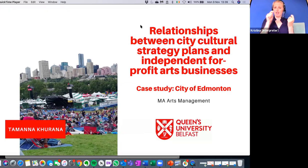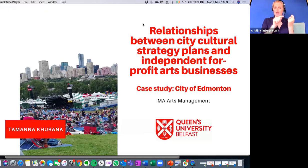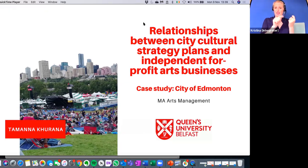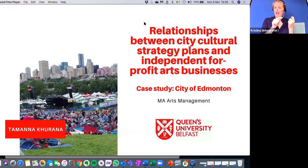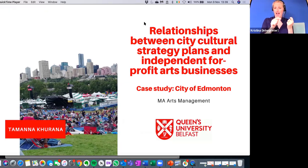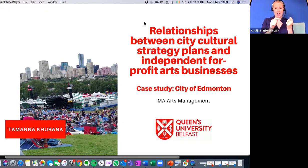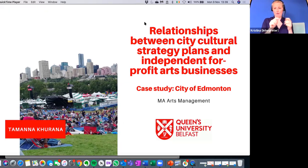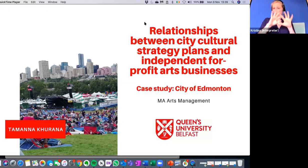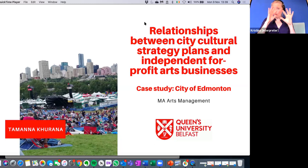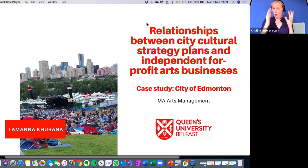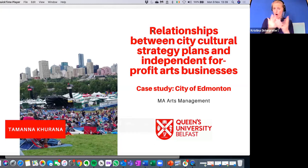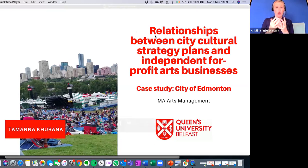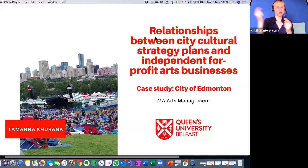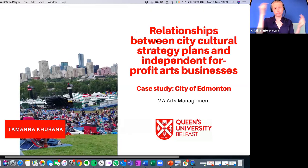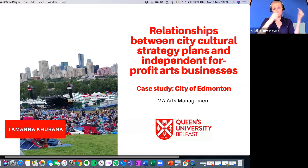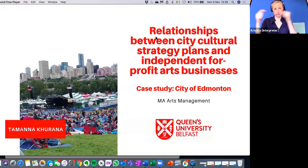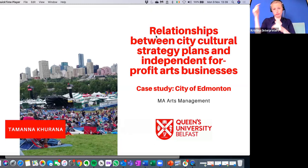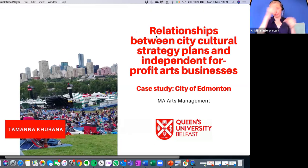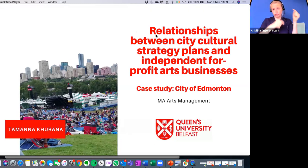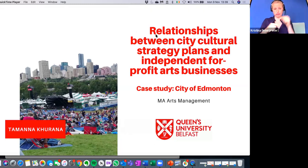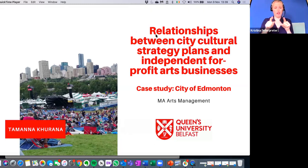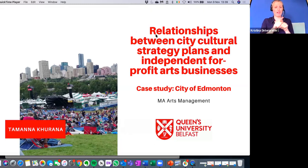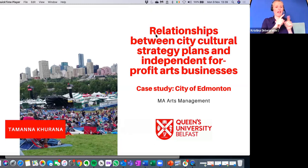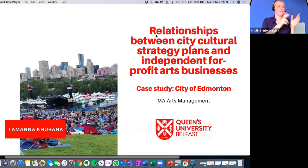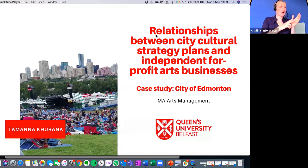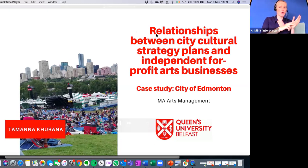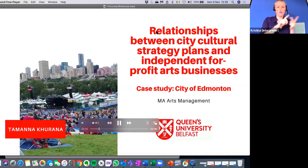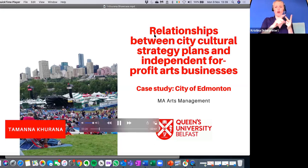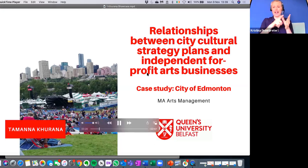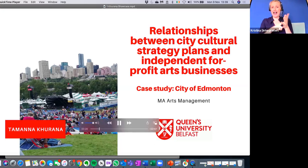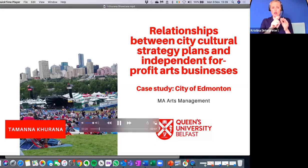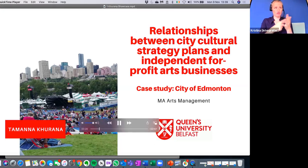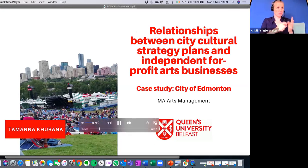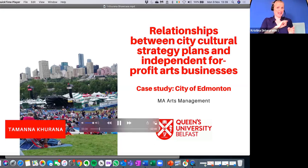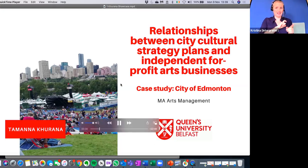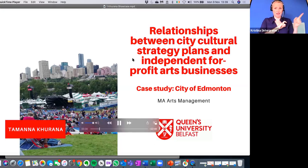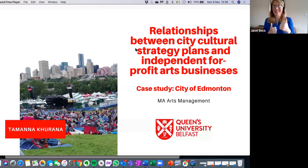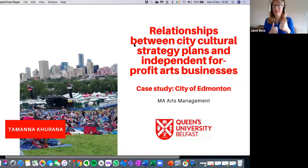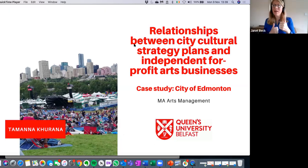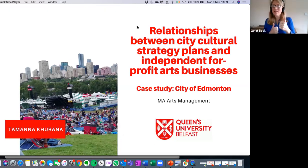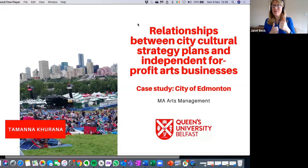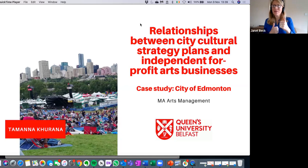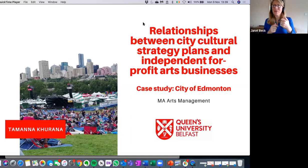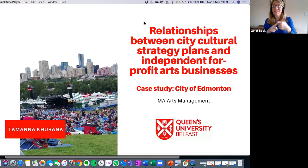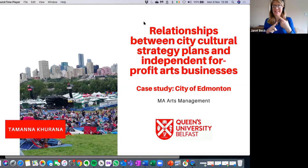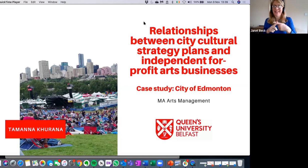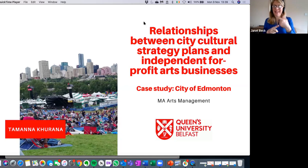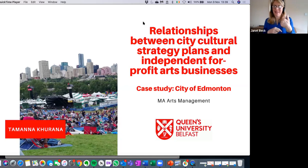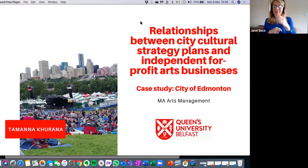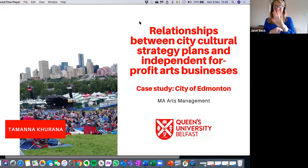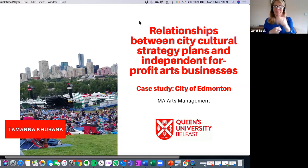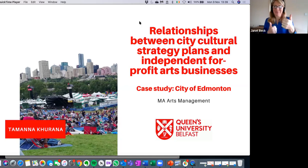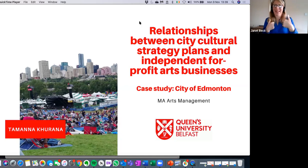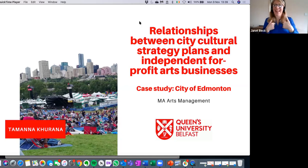from so-called global cities like Vancouver or Calgary. At the same time, I noticed how many smaller independent arts organizations were